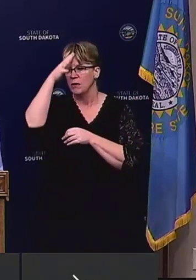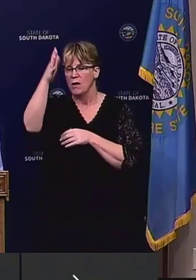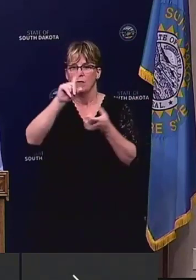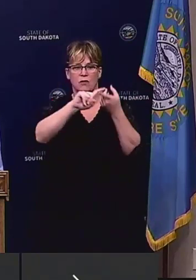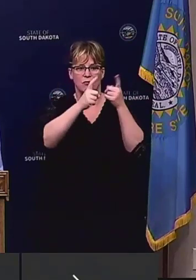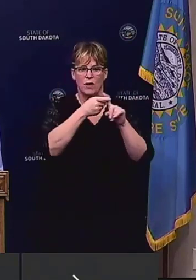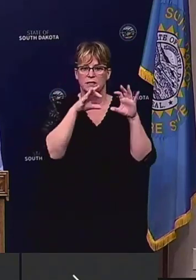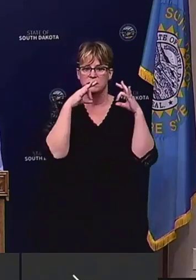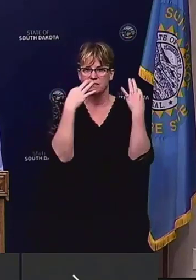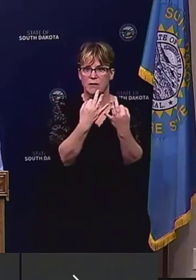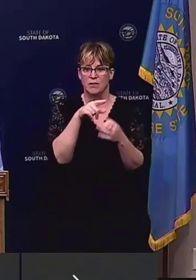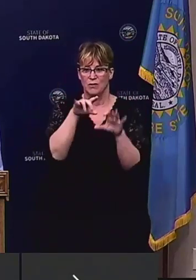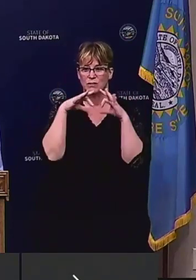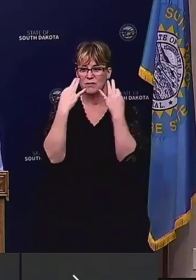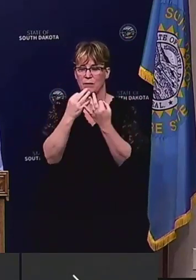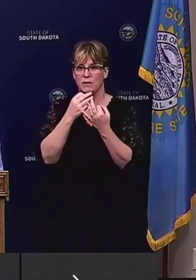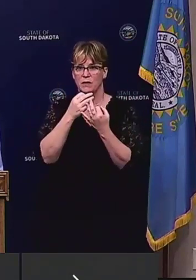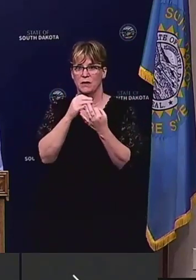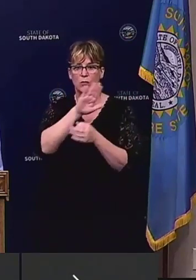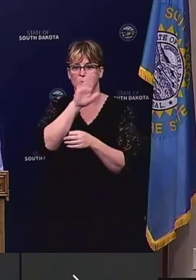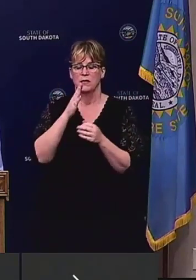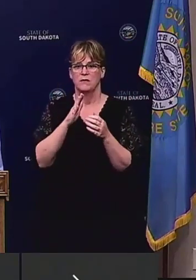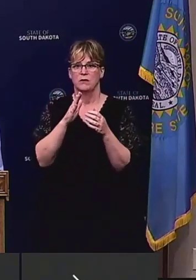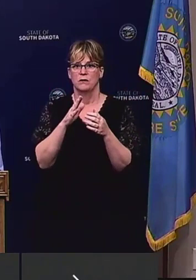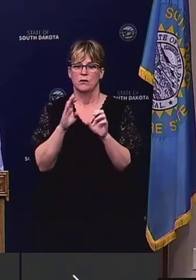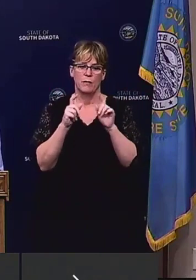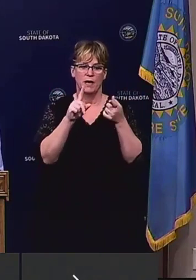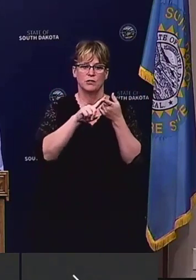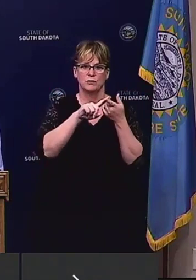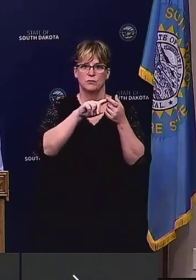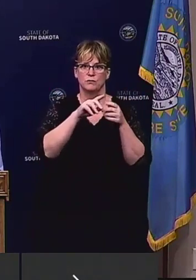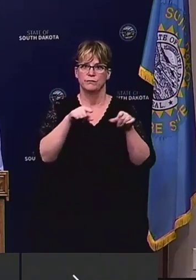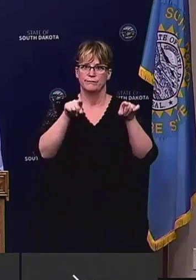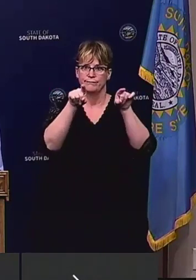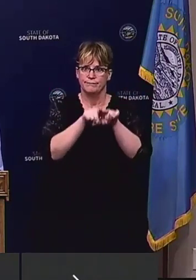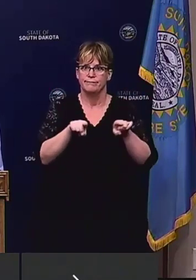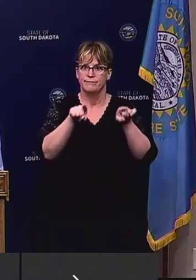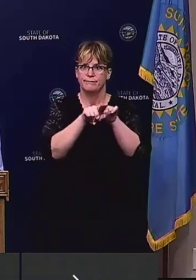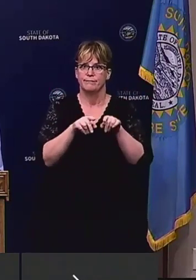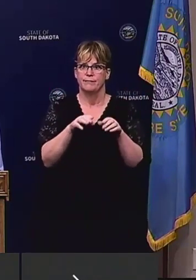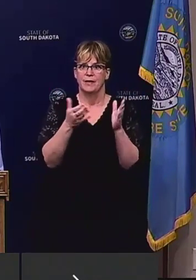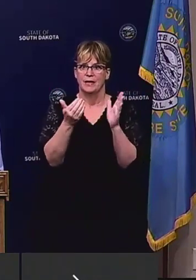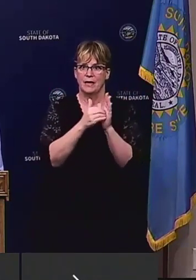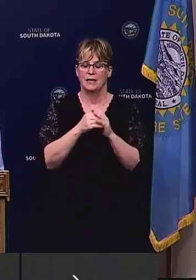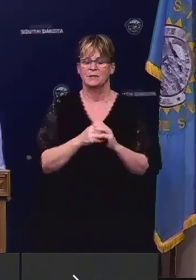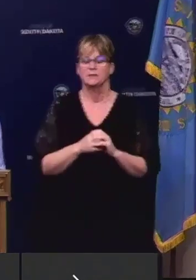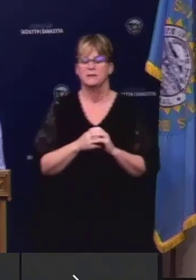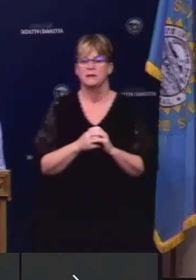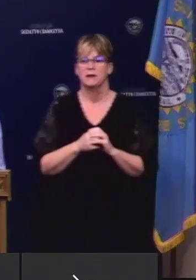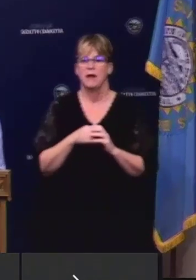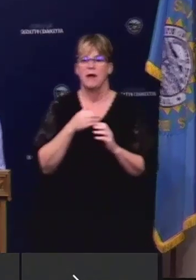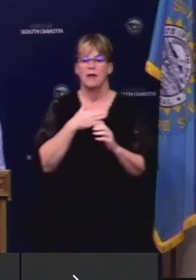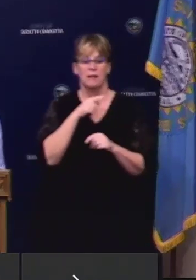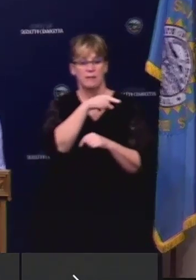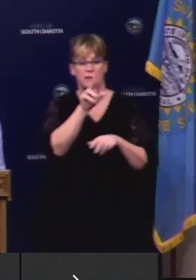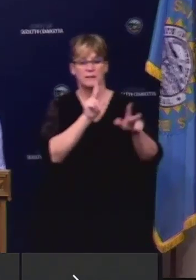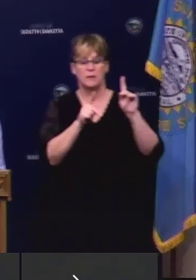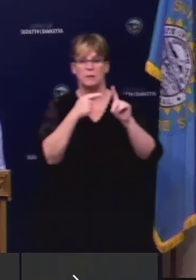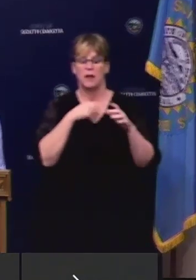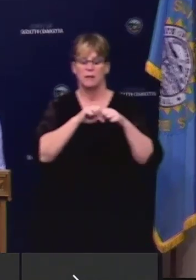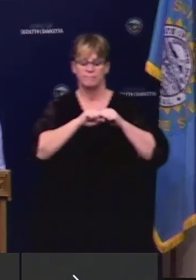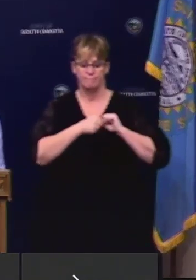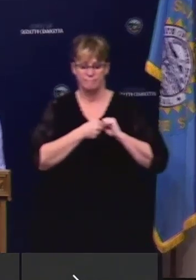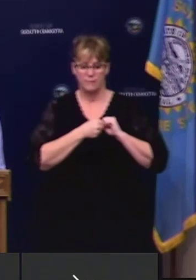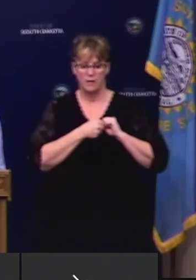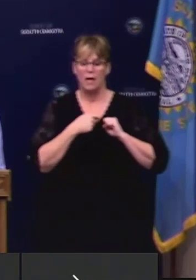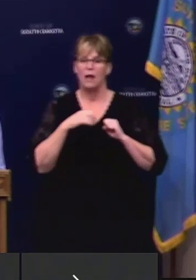friends, and those families and those loved ones will never be the same. These people, my heart breaks for them, and I will continue to lift